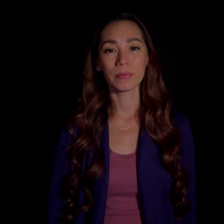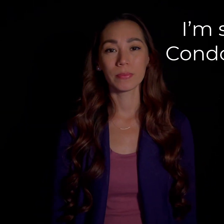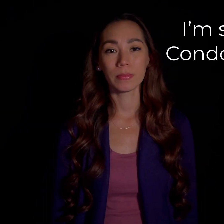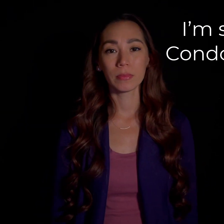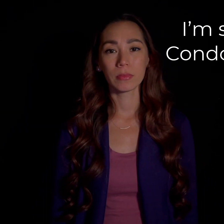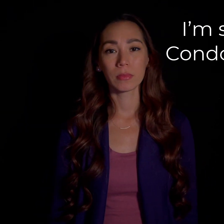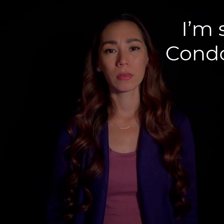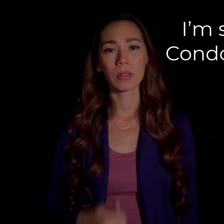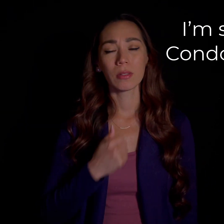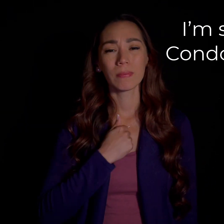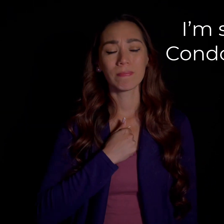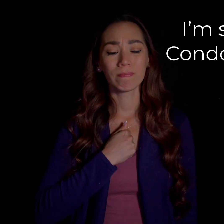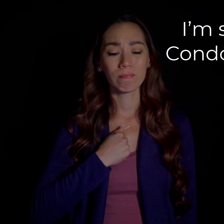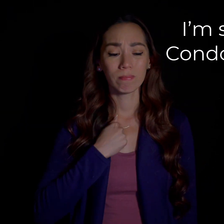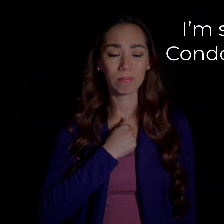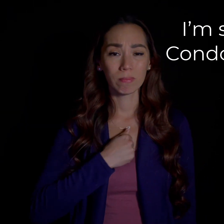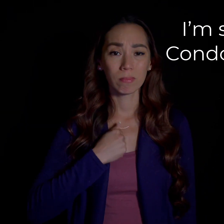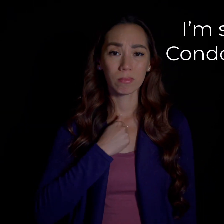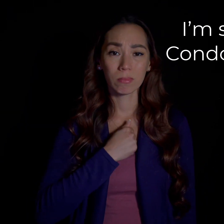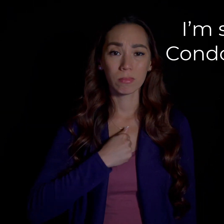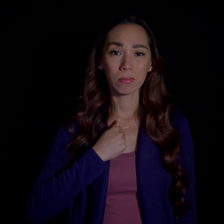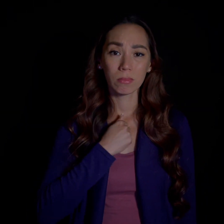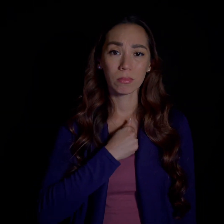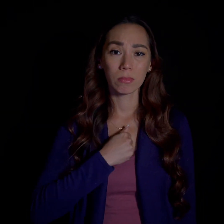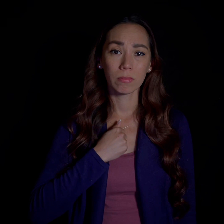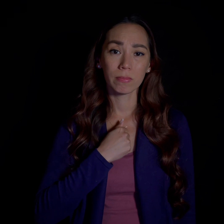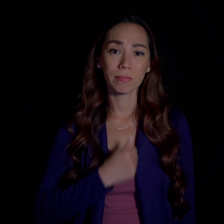I'm so sorry, or condolences.